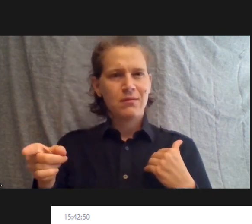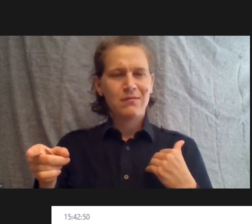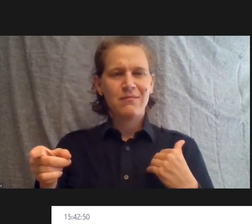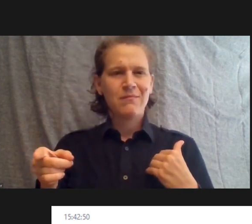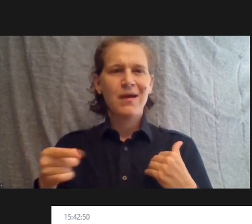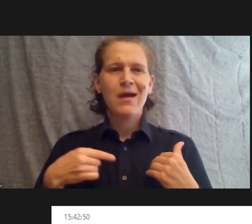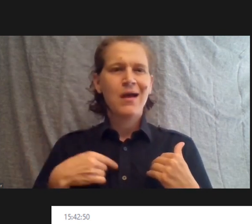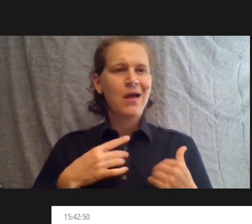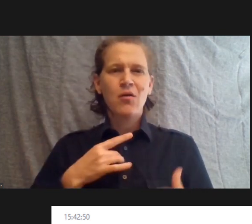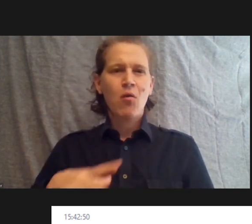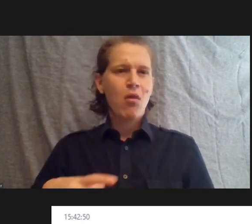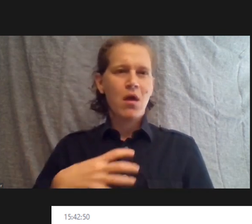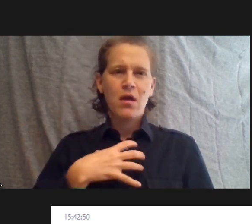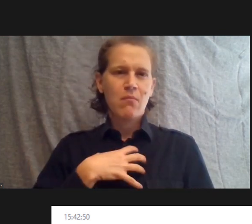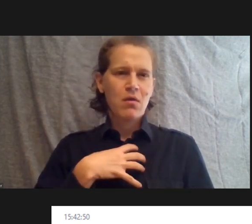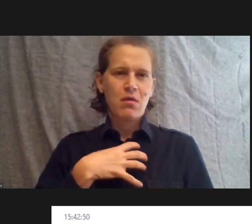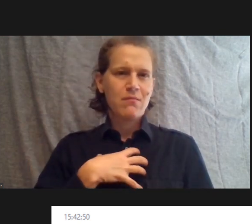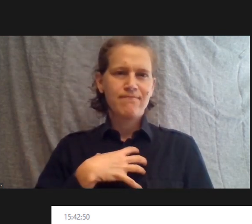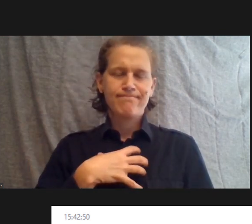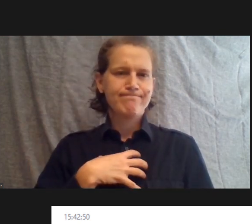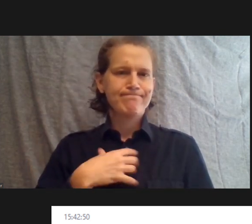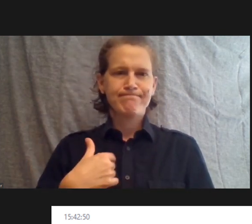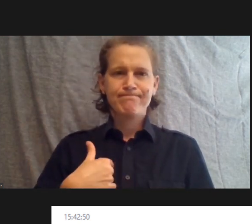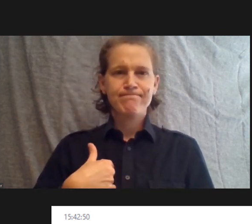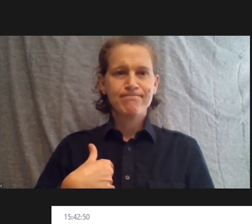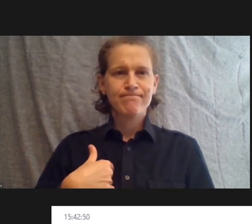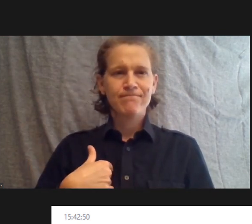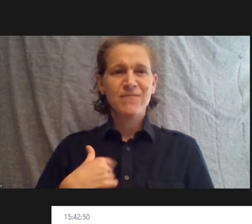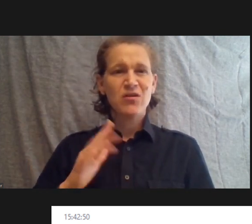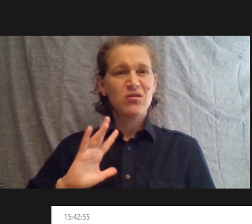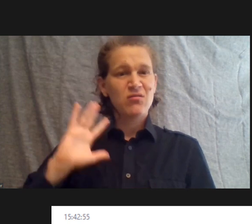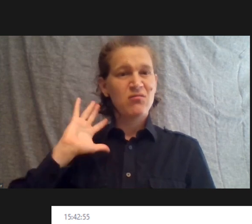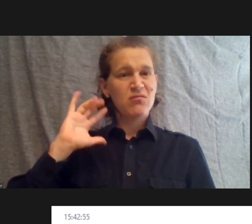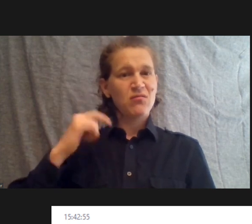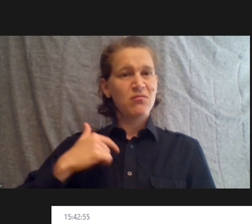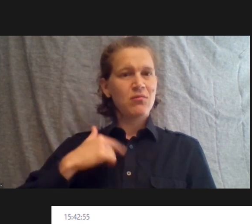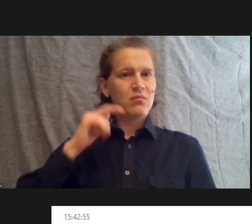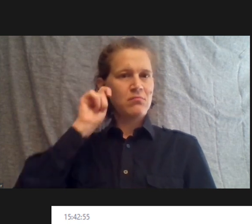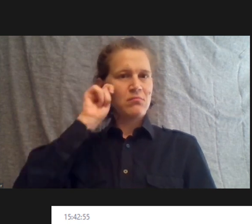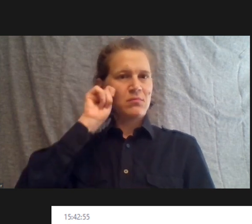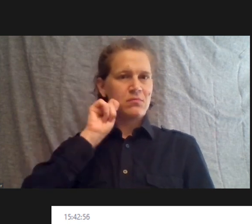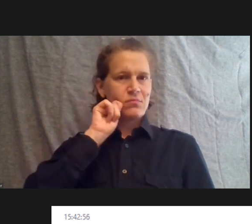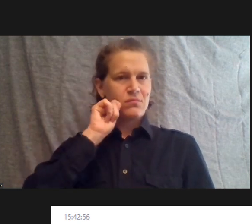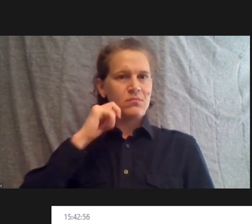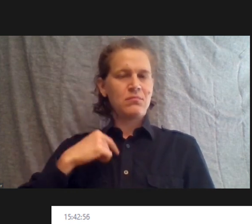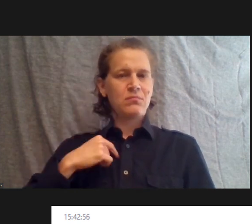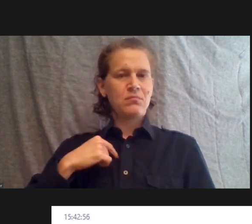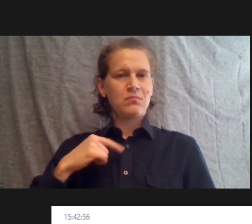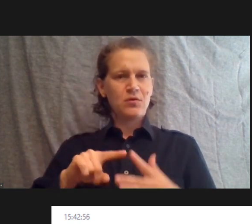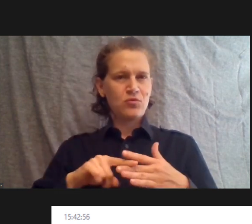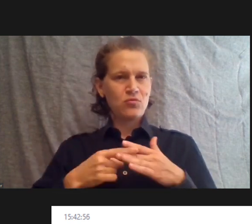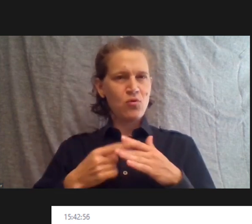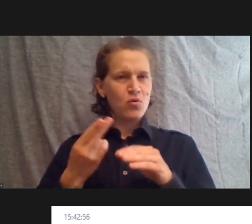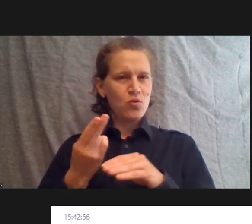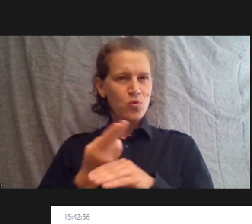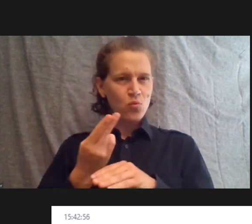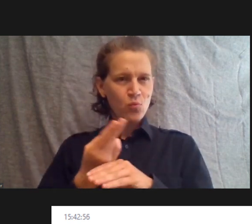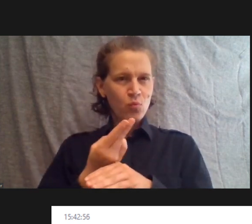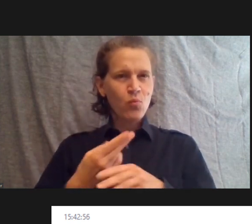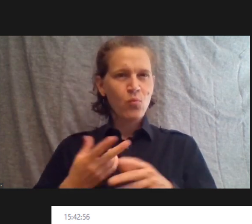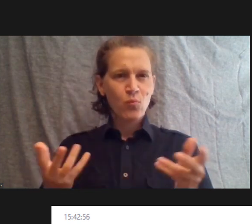As a teenager, I started using